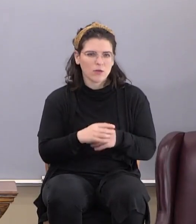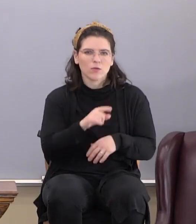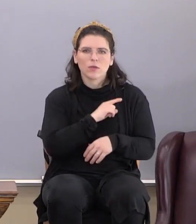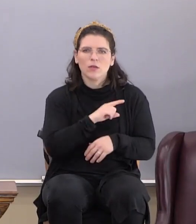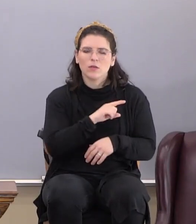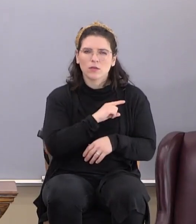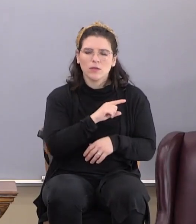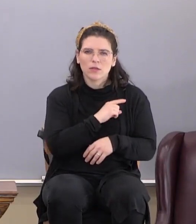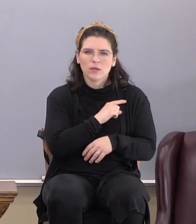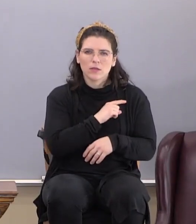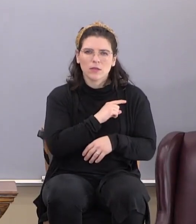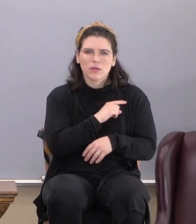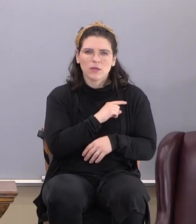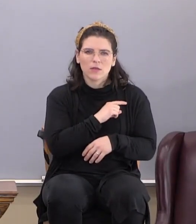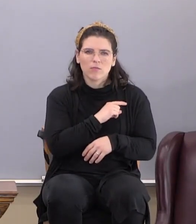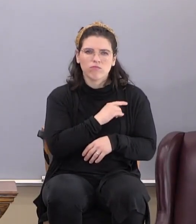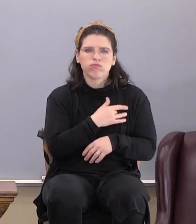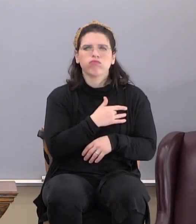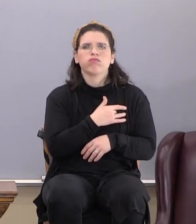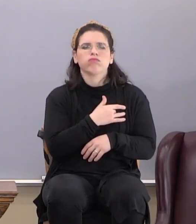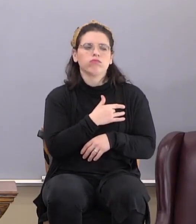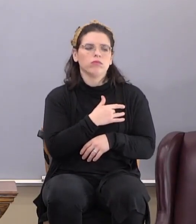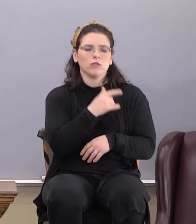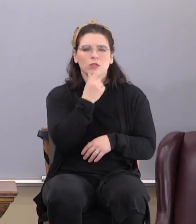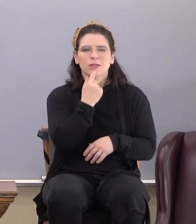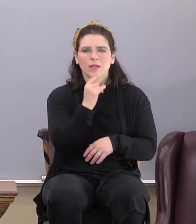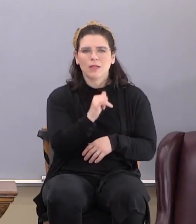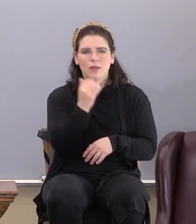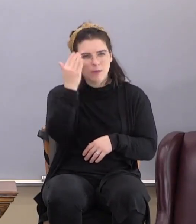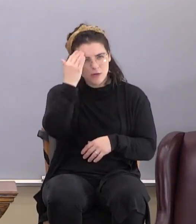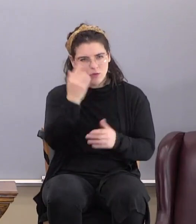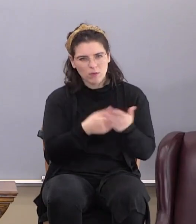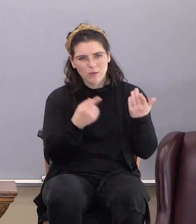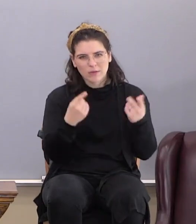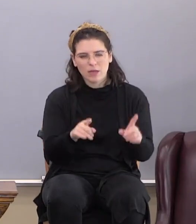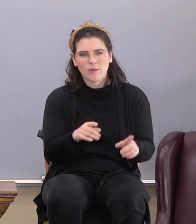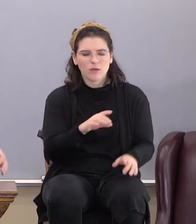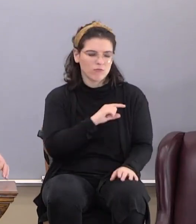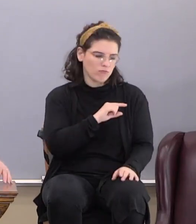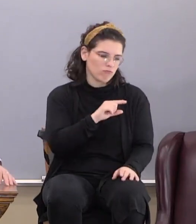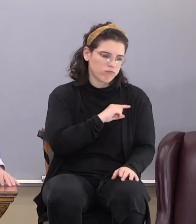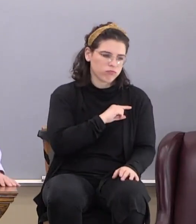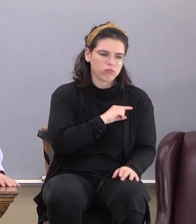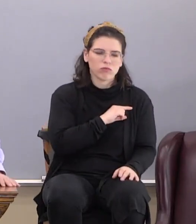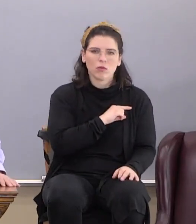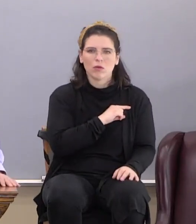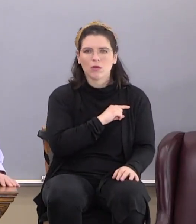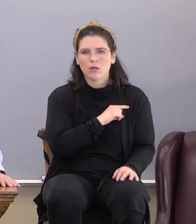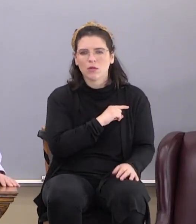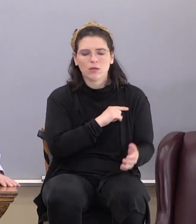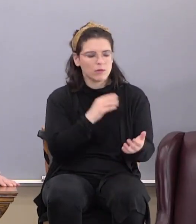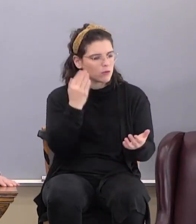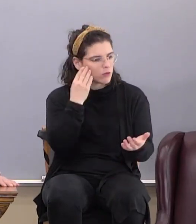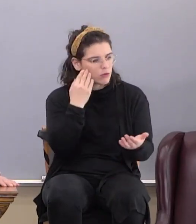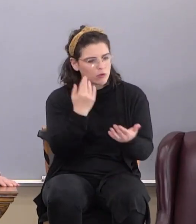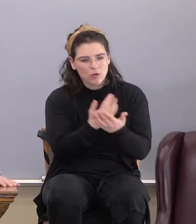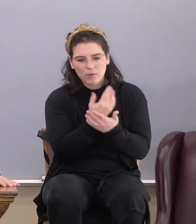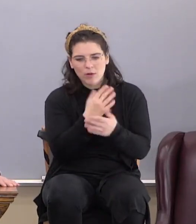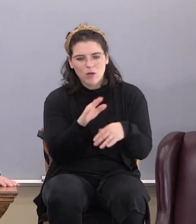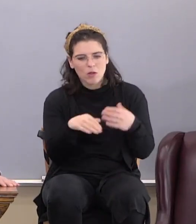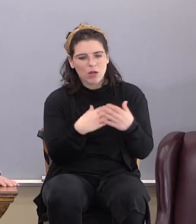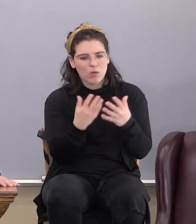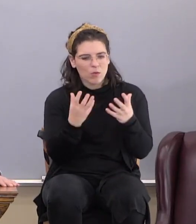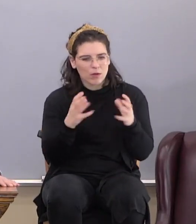guilty. And she didn't say that, but I knew what was going on. She was guilty. She says, you know, sometimes all I want to